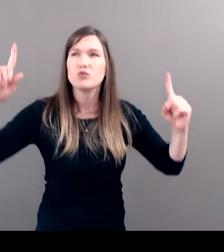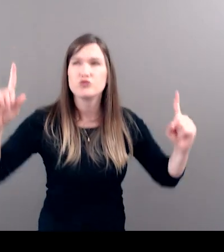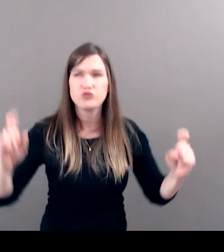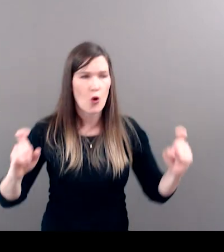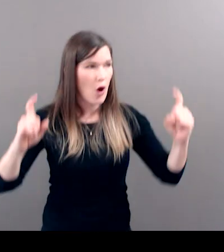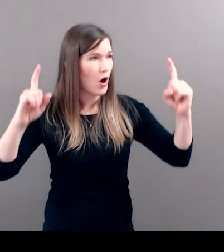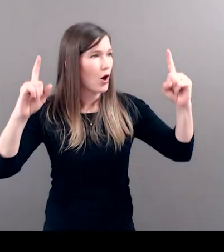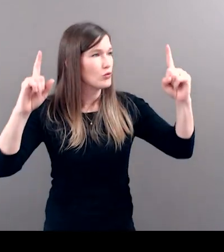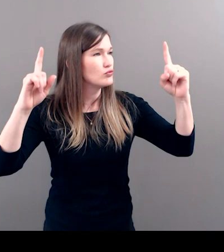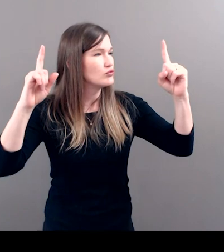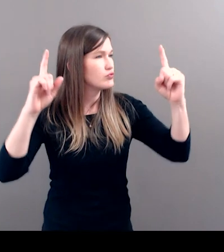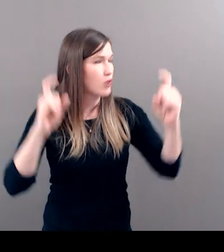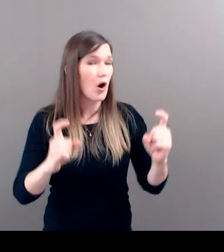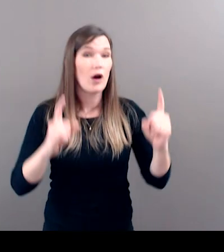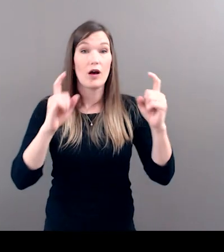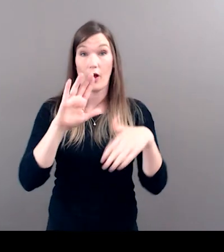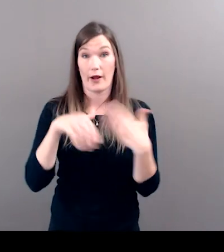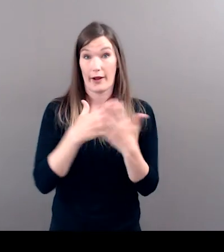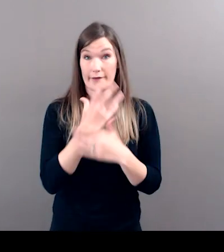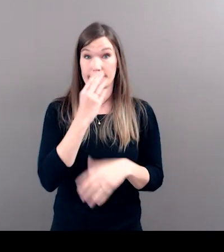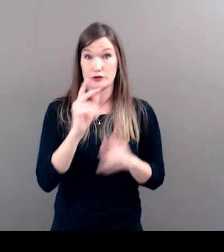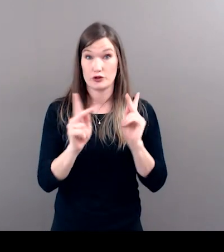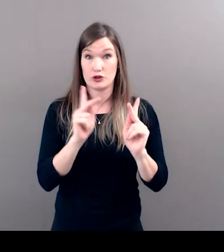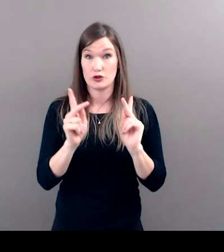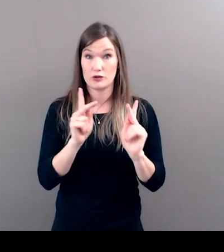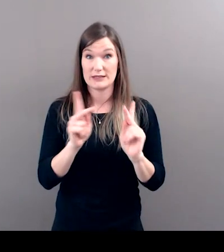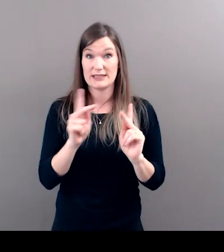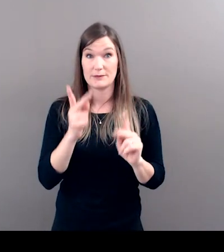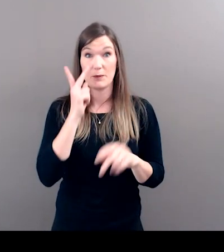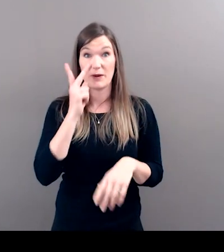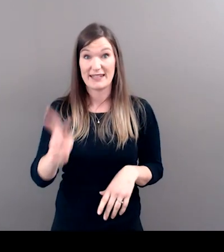And there, all the Jews on the hill were like, watching the rock.